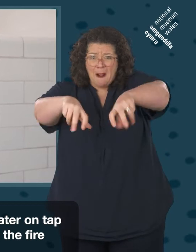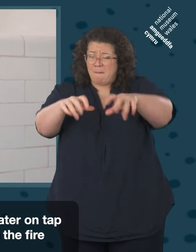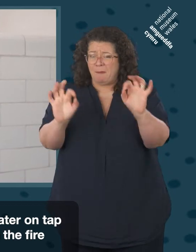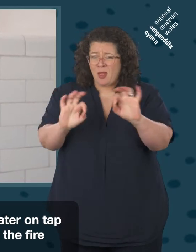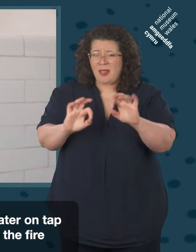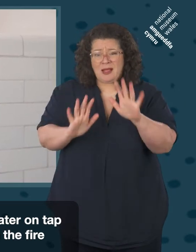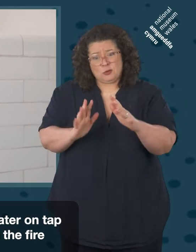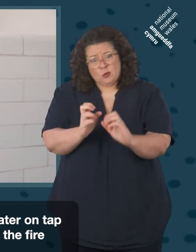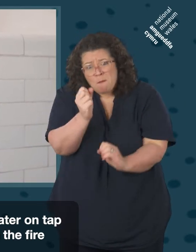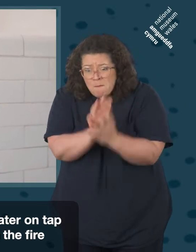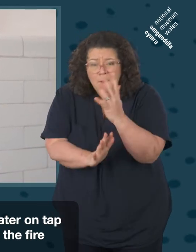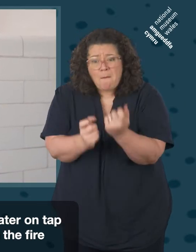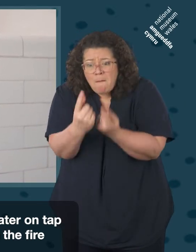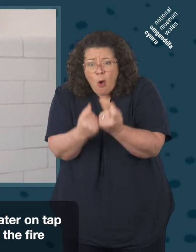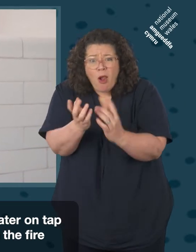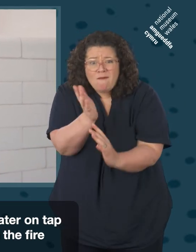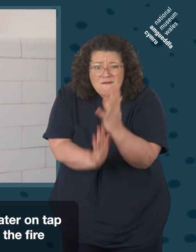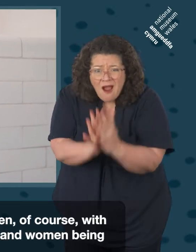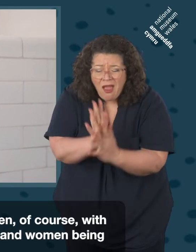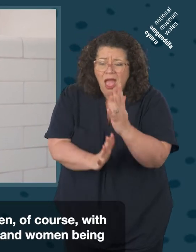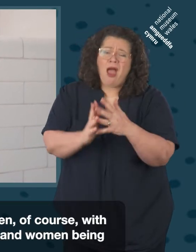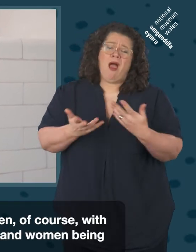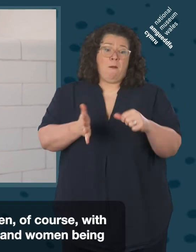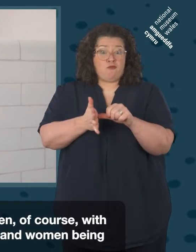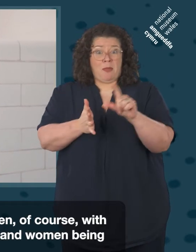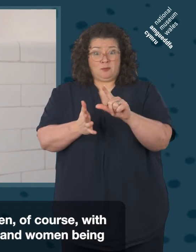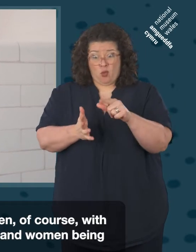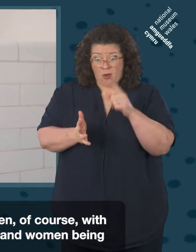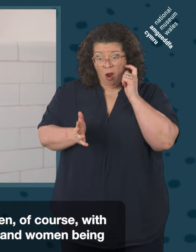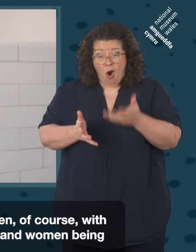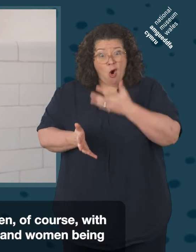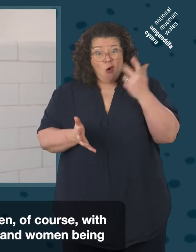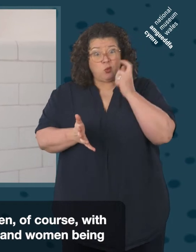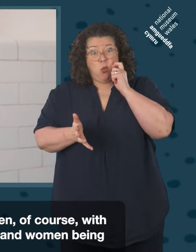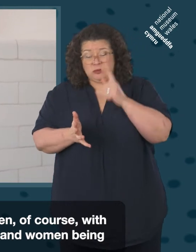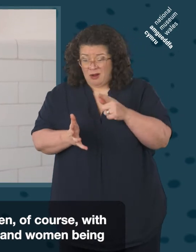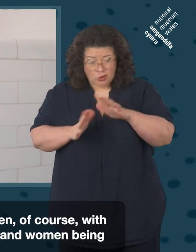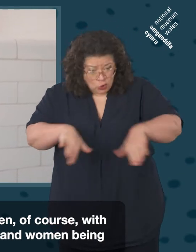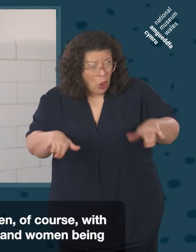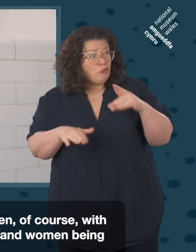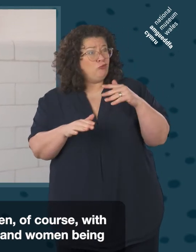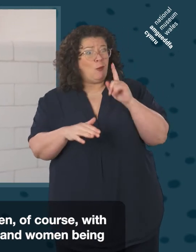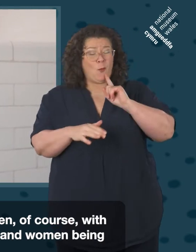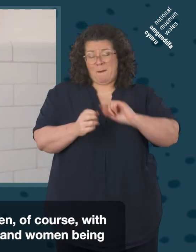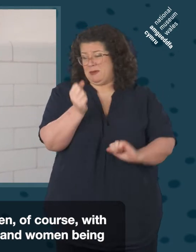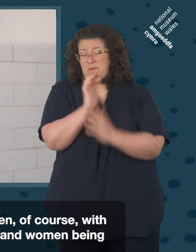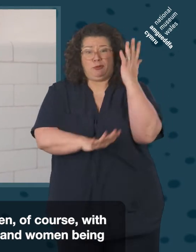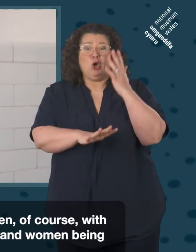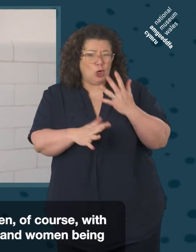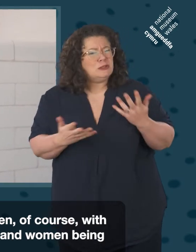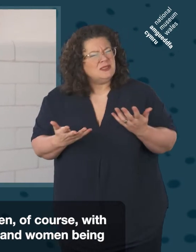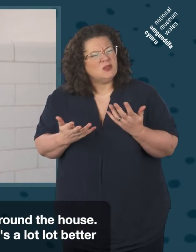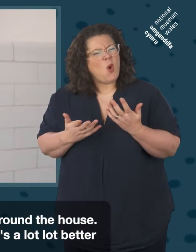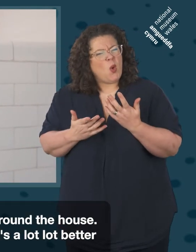tap. So you boiled it on the fire, and you had the problems then, of course, with lots of hot water, of children